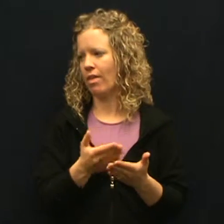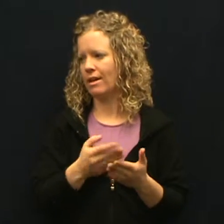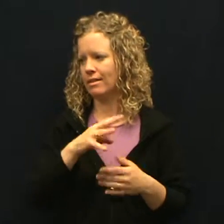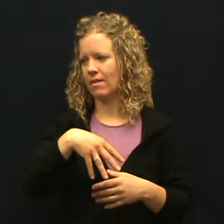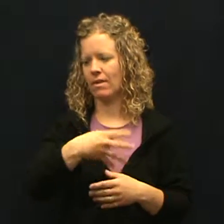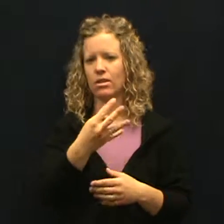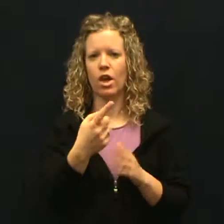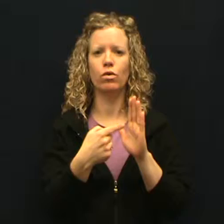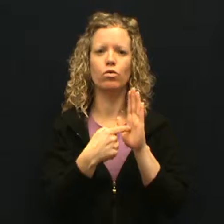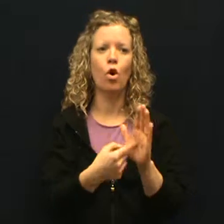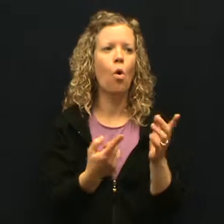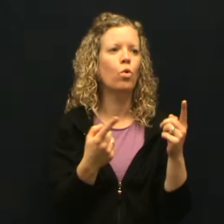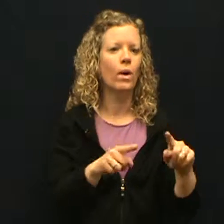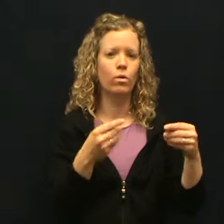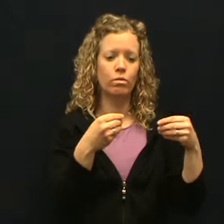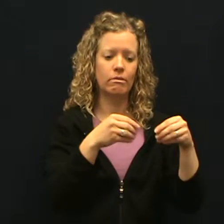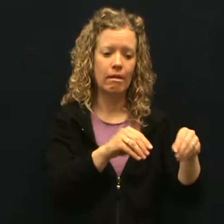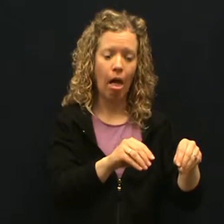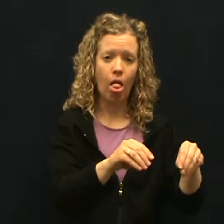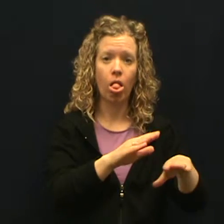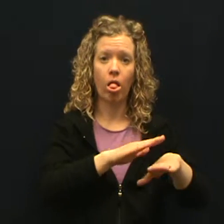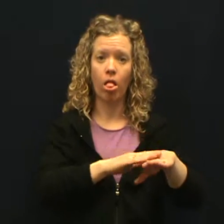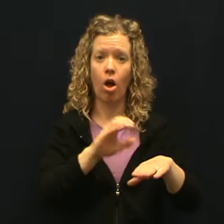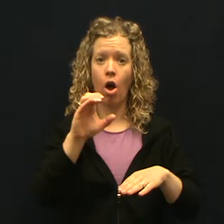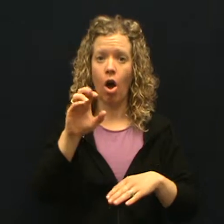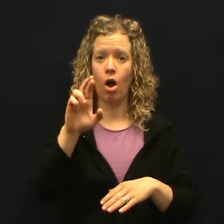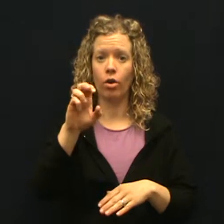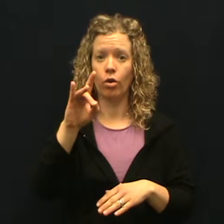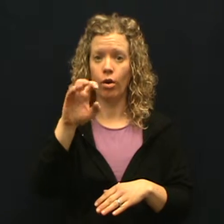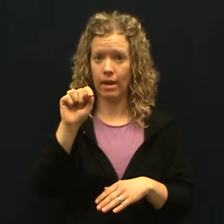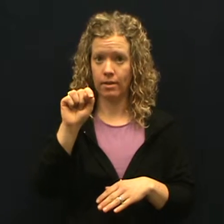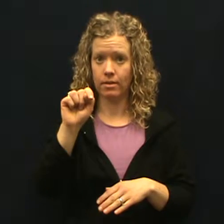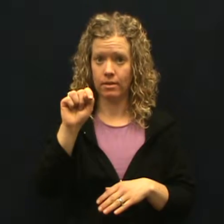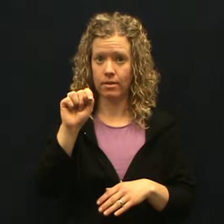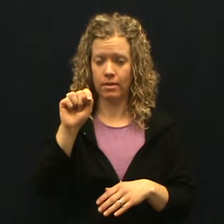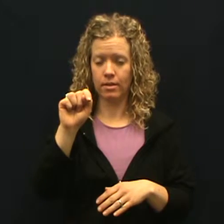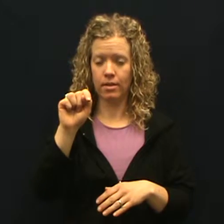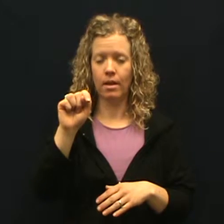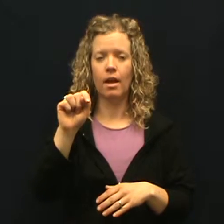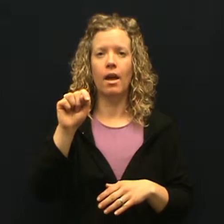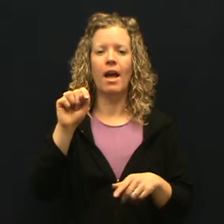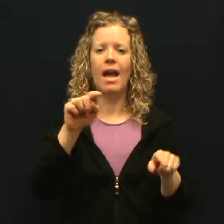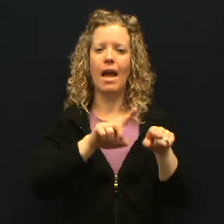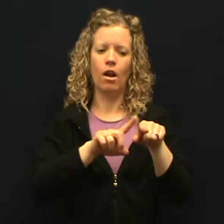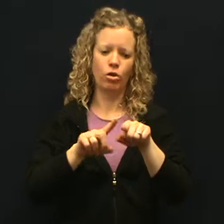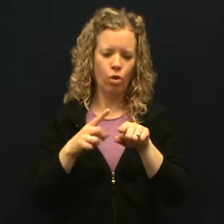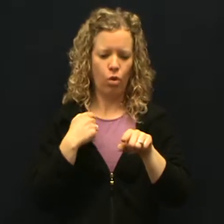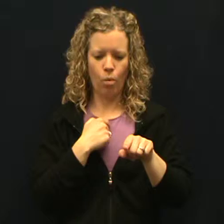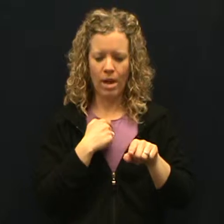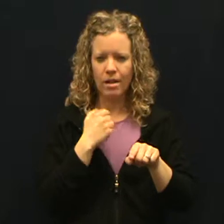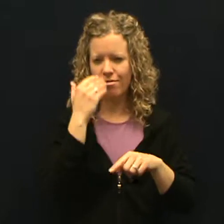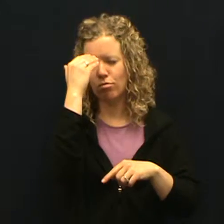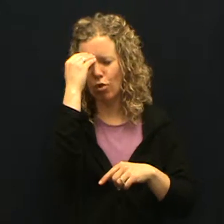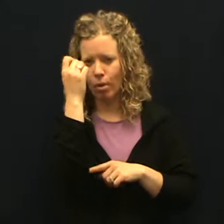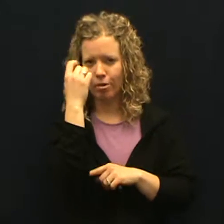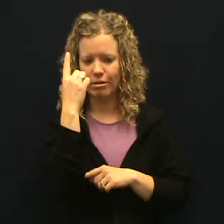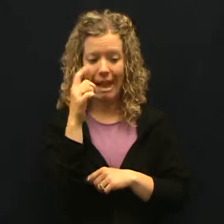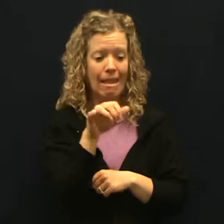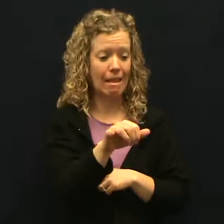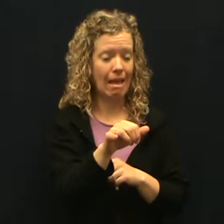make a sale on credit and when we understand that that particular account receivable is not going to be